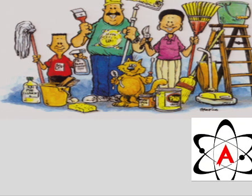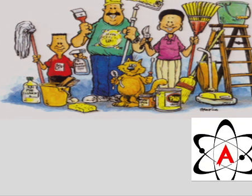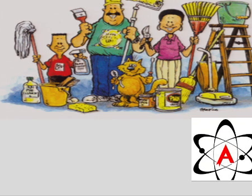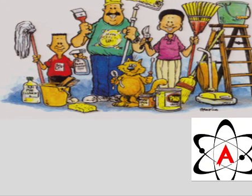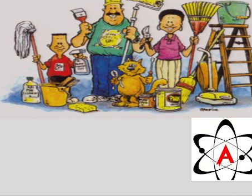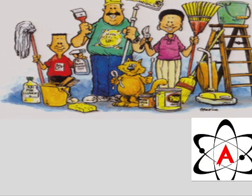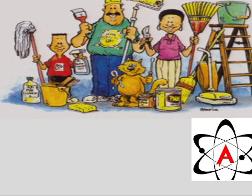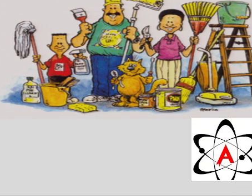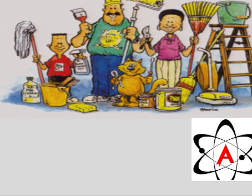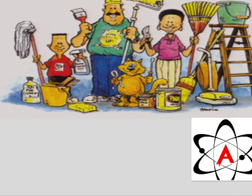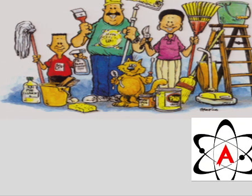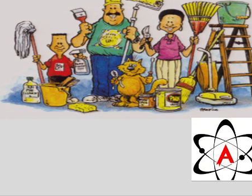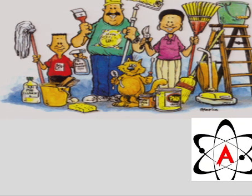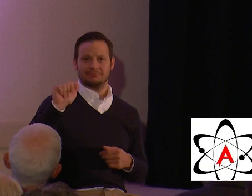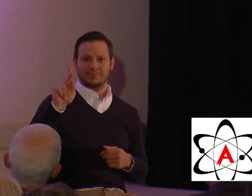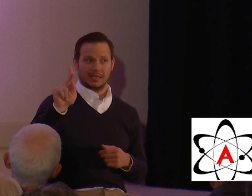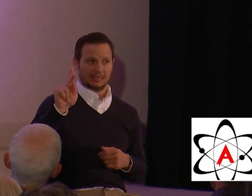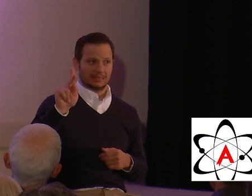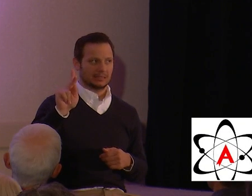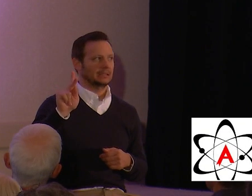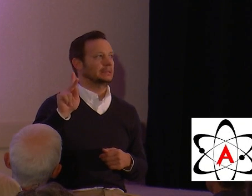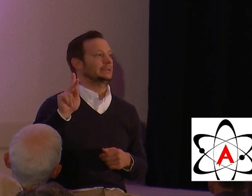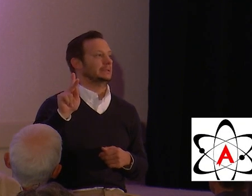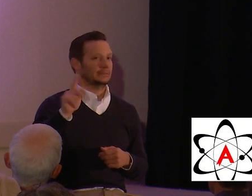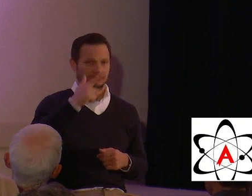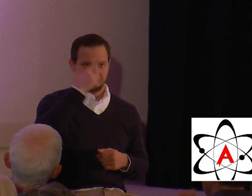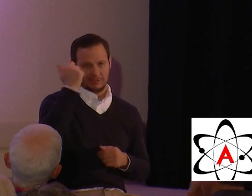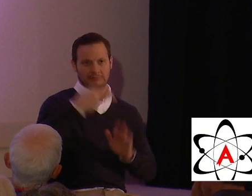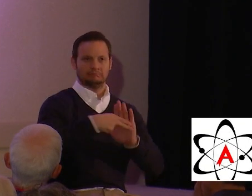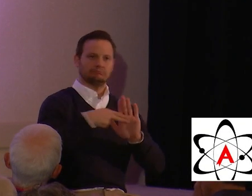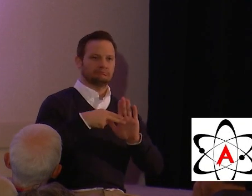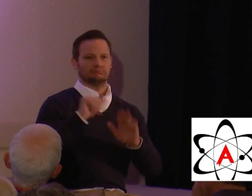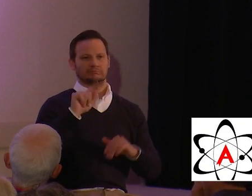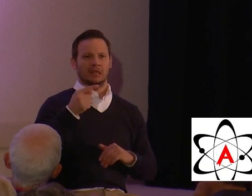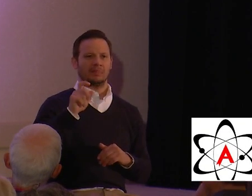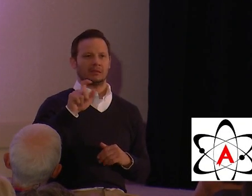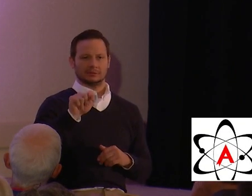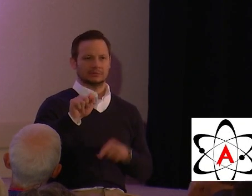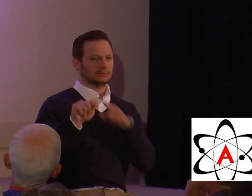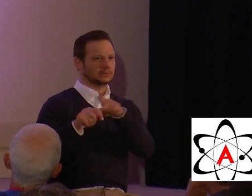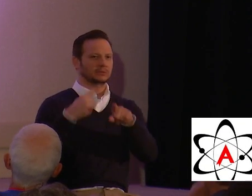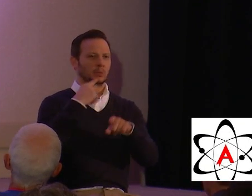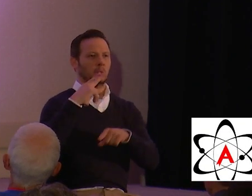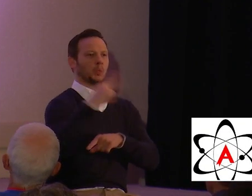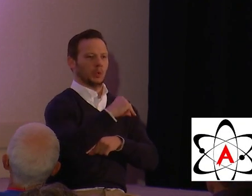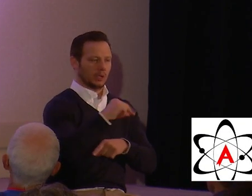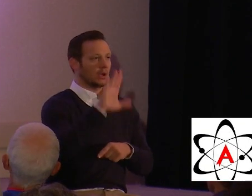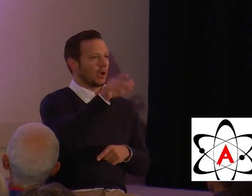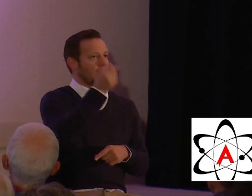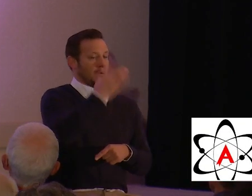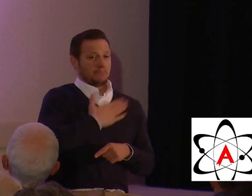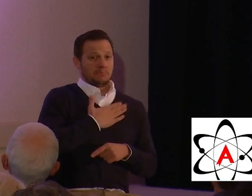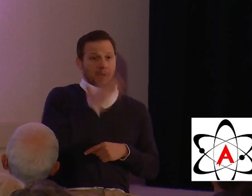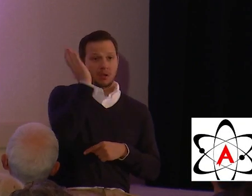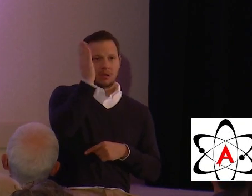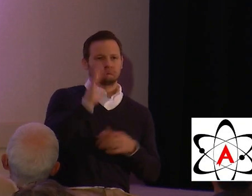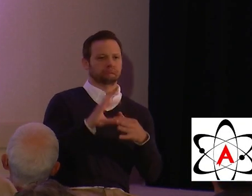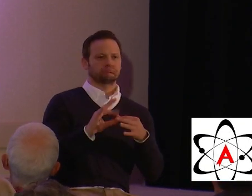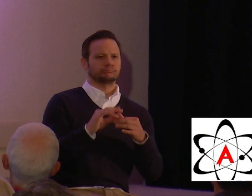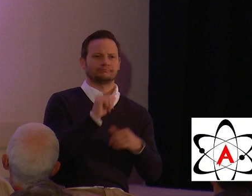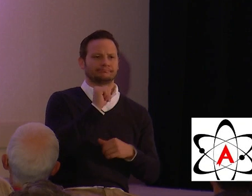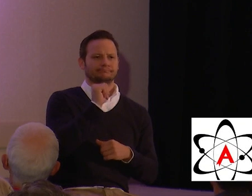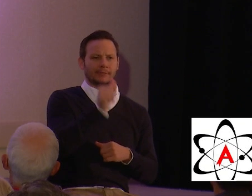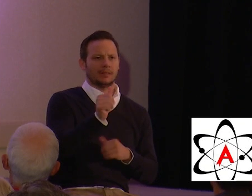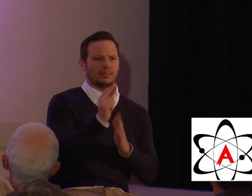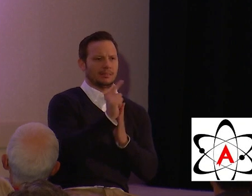atheists. Amanda's going to talk about that. And I am not going to talk about legal issues during this talk. For those of you who are interested